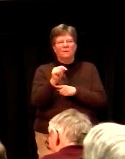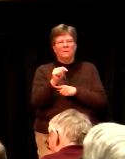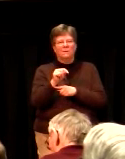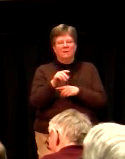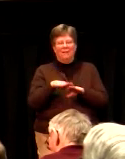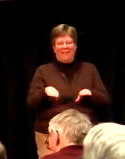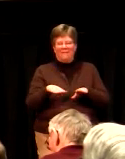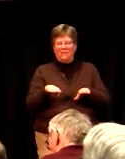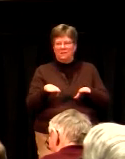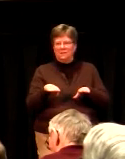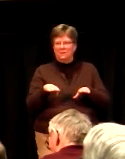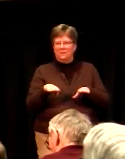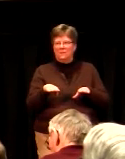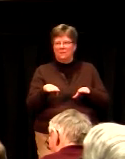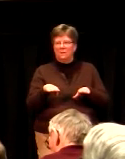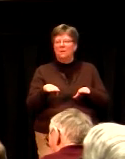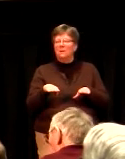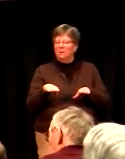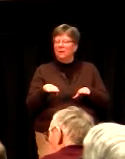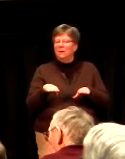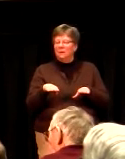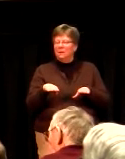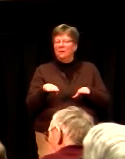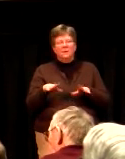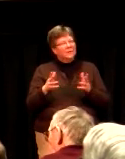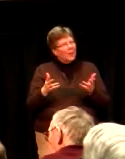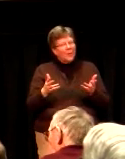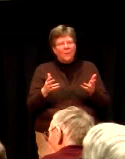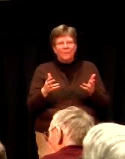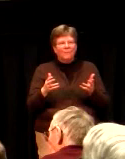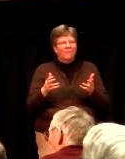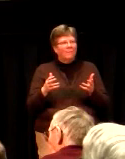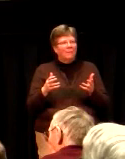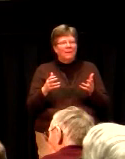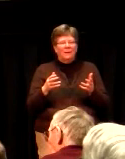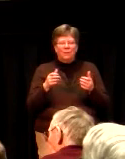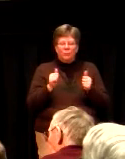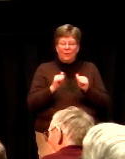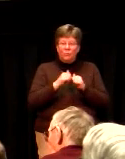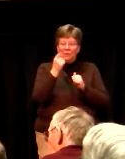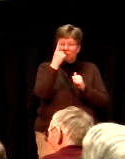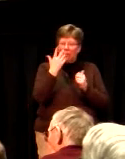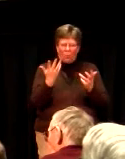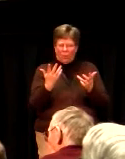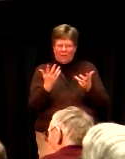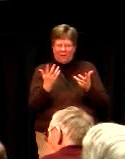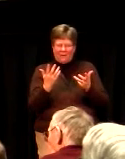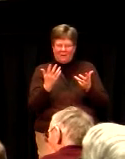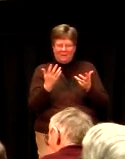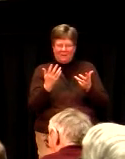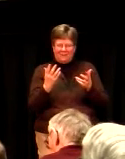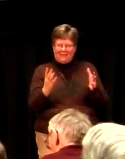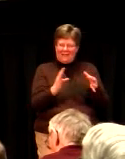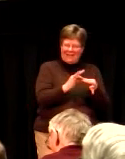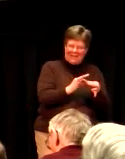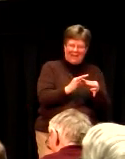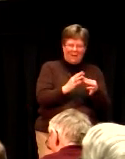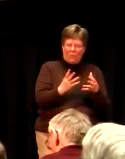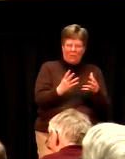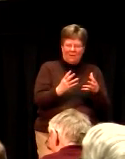so coupling and decoupling what's affecting what is pretty complicated.